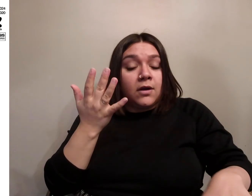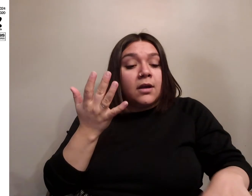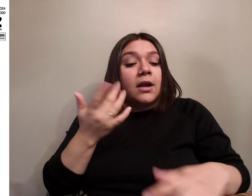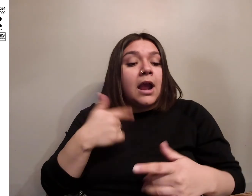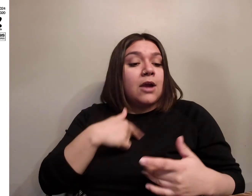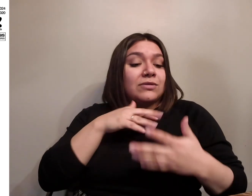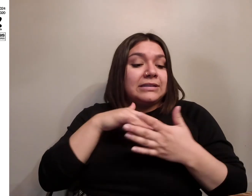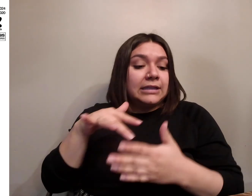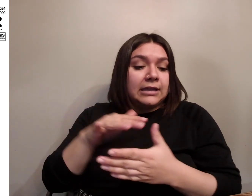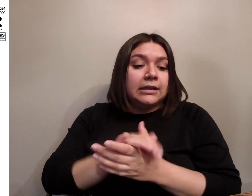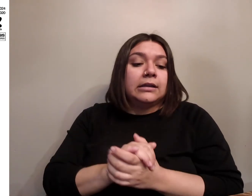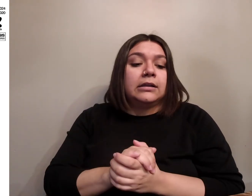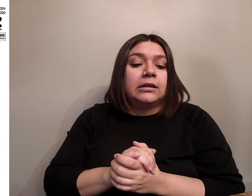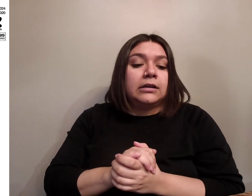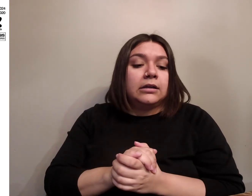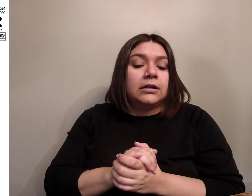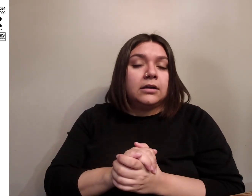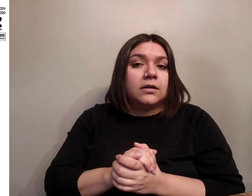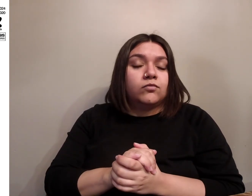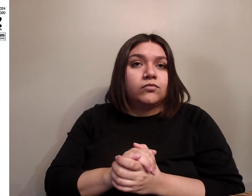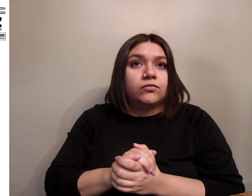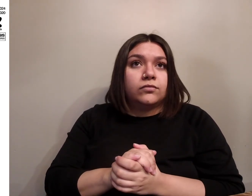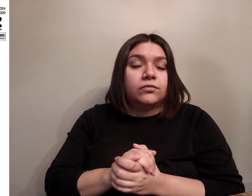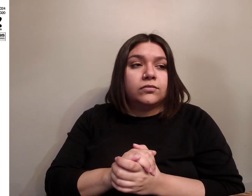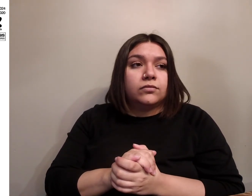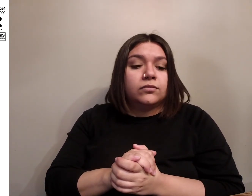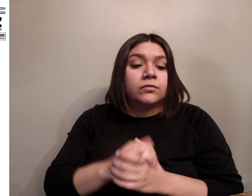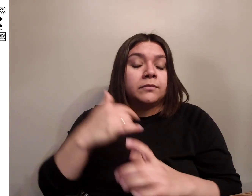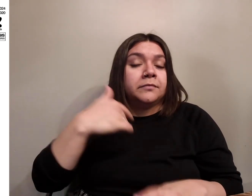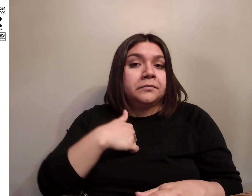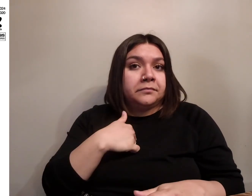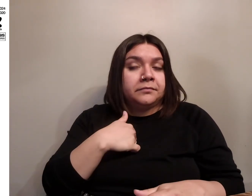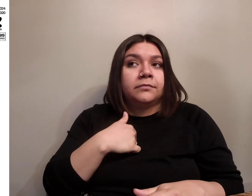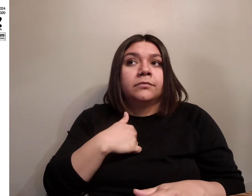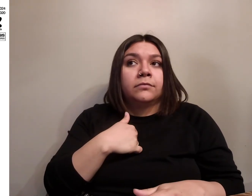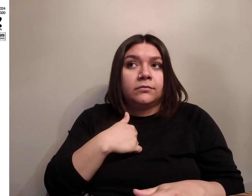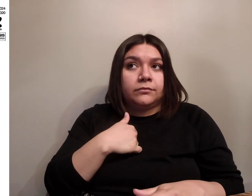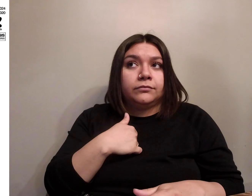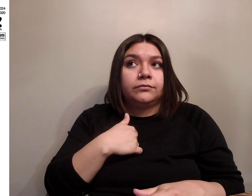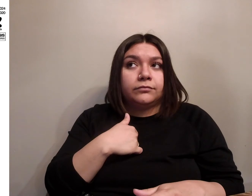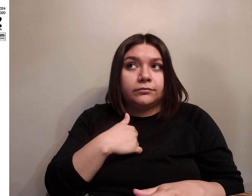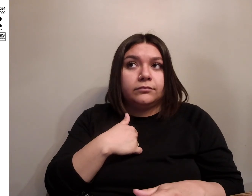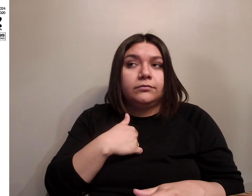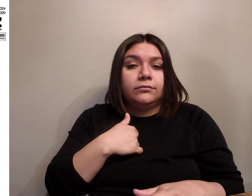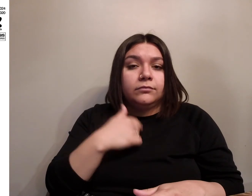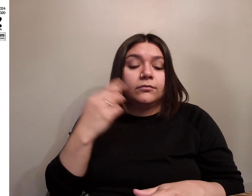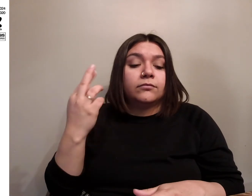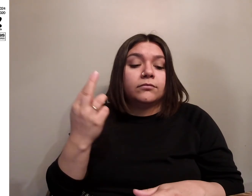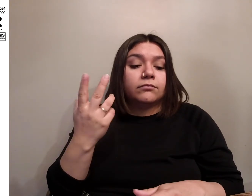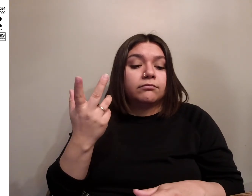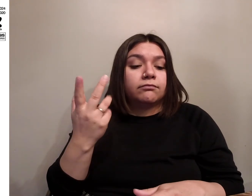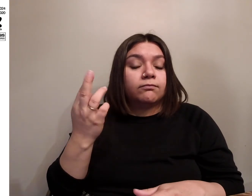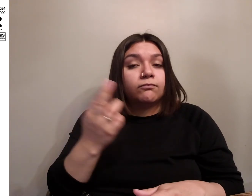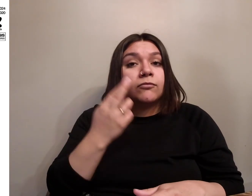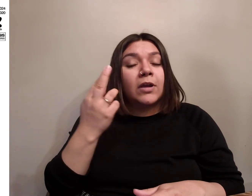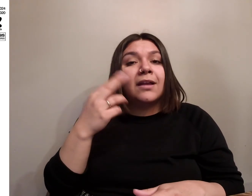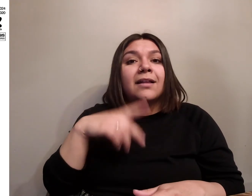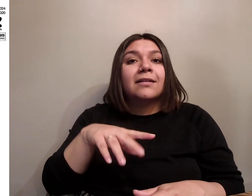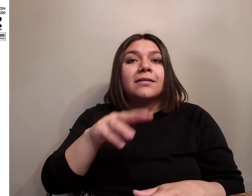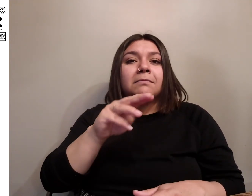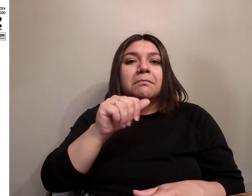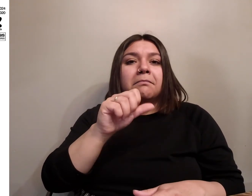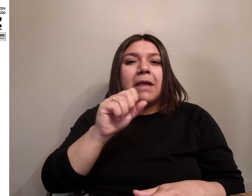things that convinced me of that when I was studying that stuff was that I